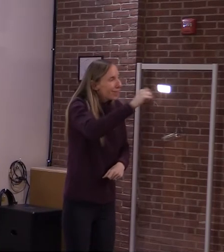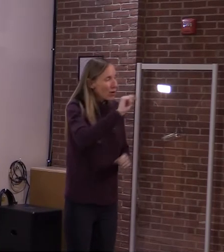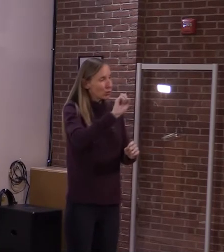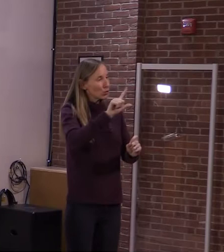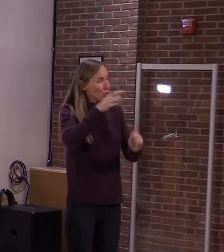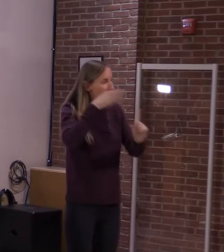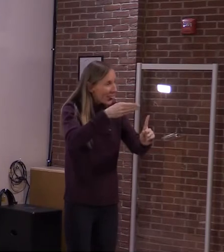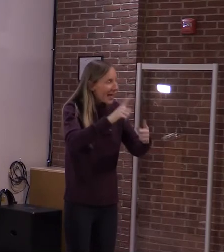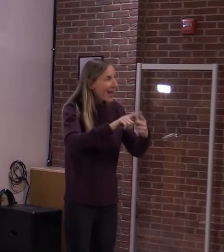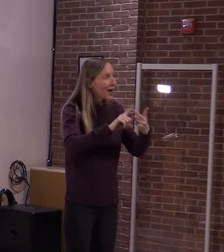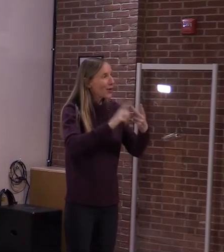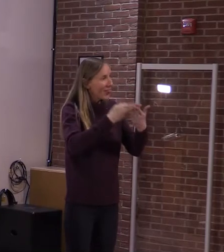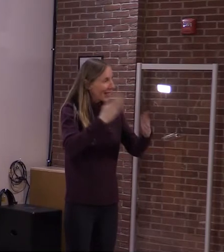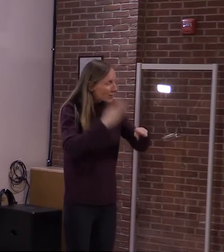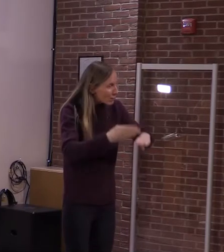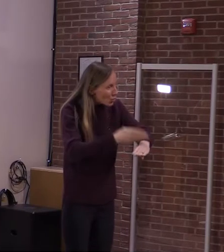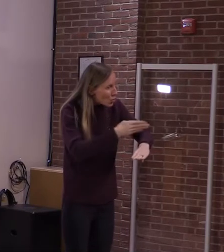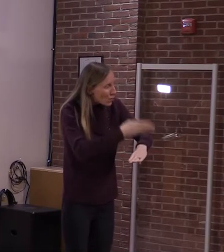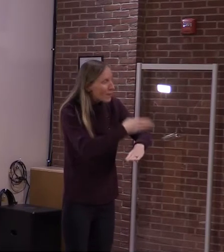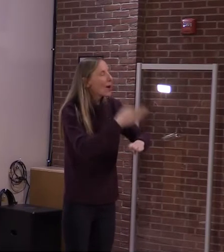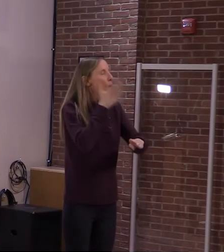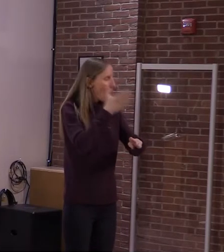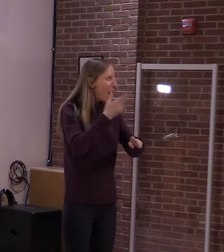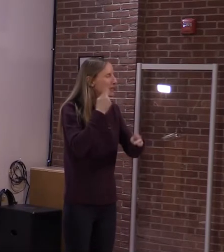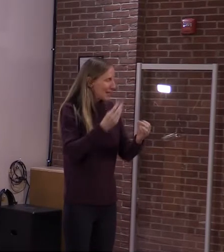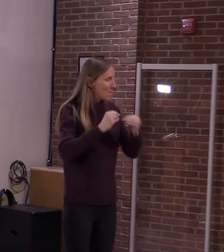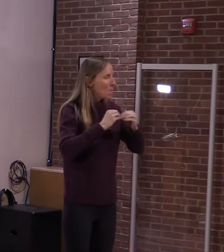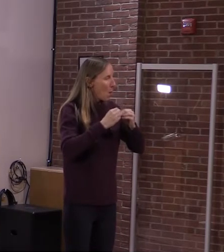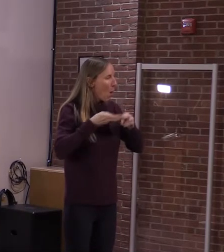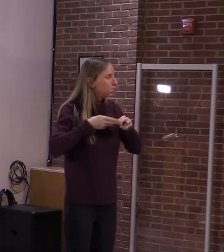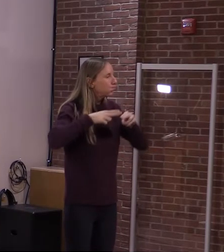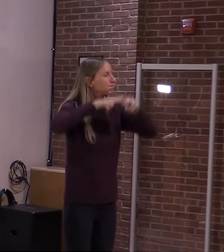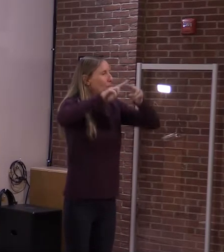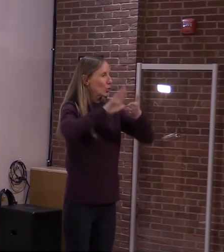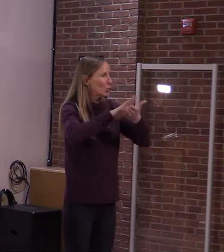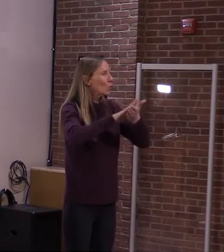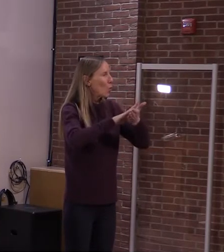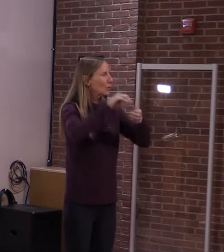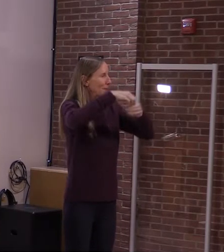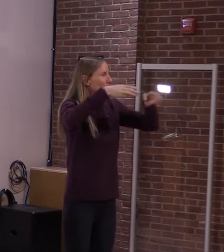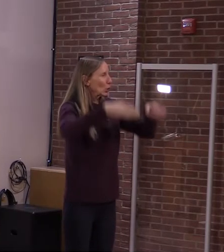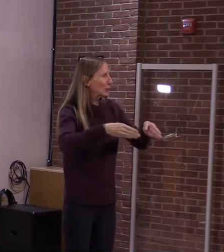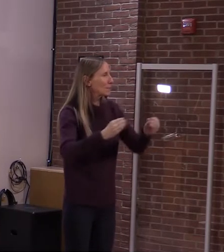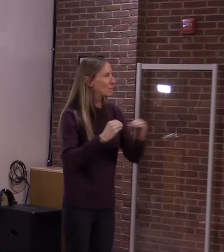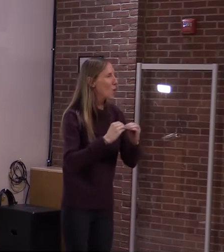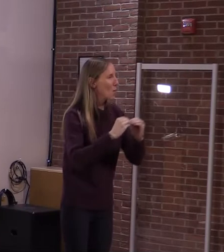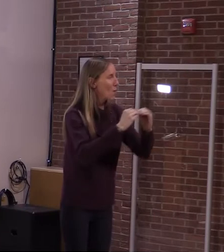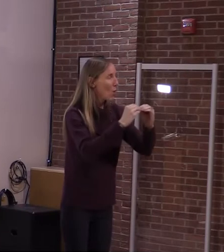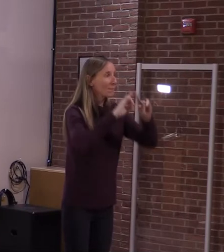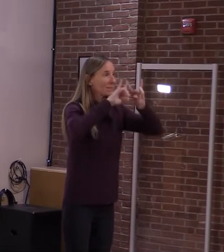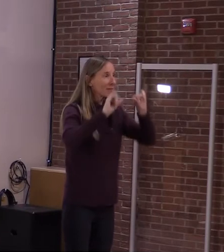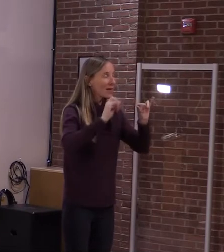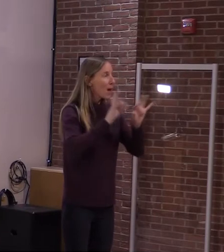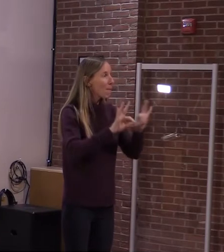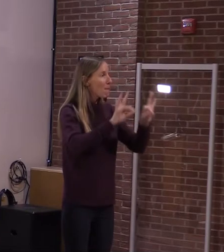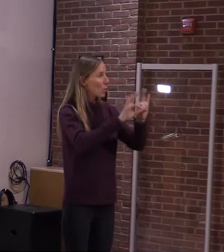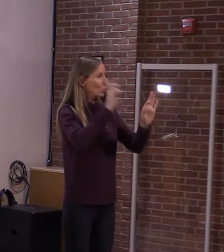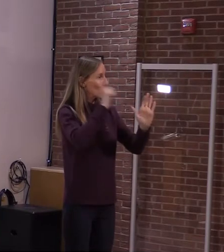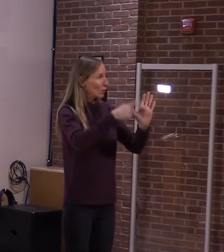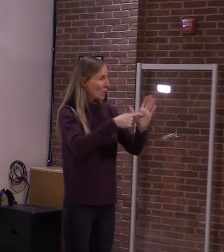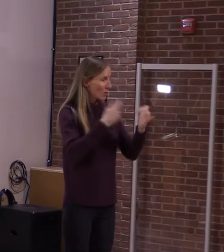there, the conditions are improving, and we'll see an increased effort on this in the coming weeks. But I think it's also important to acknowledge, you know, particularly as